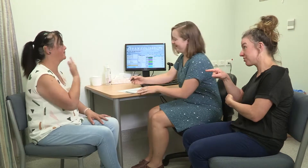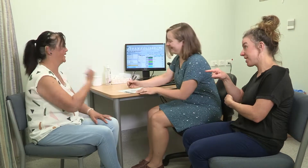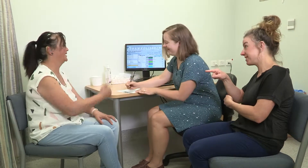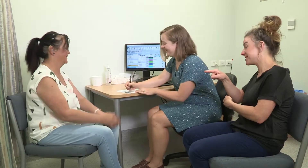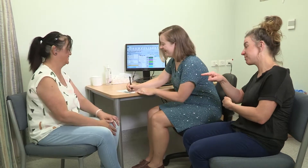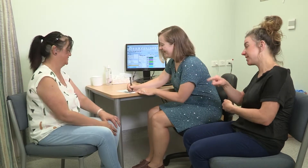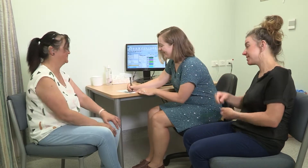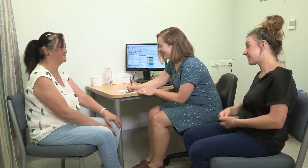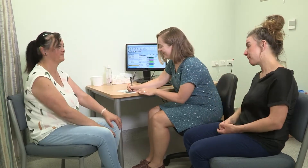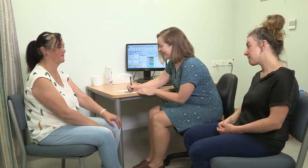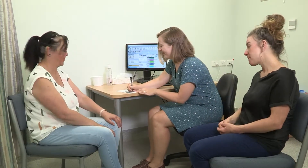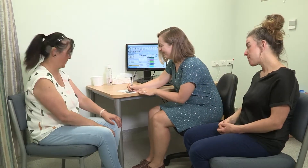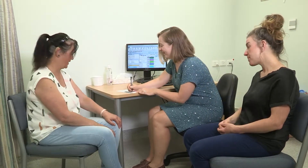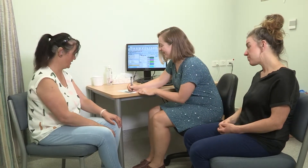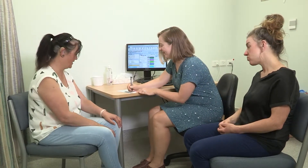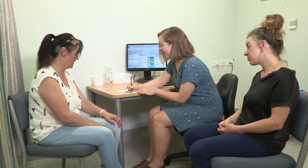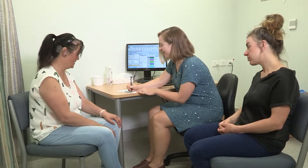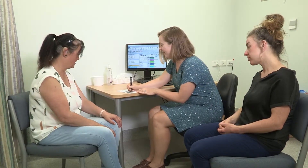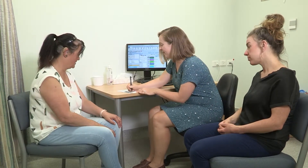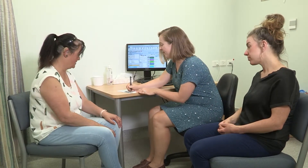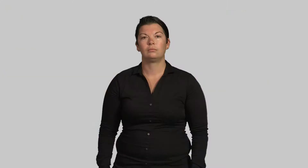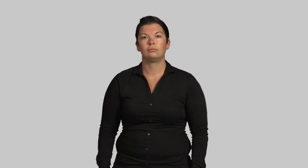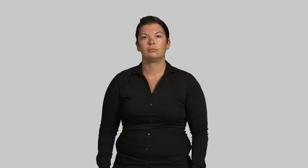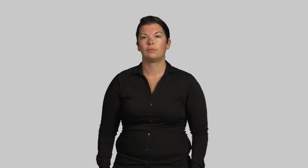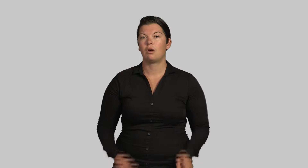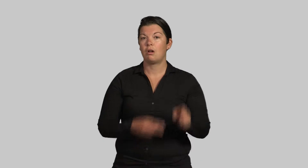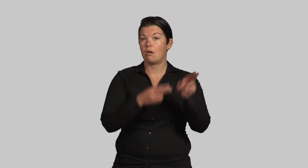That'd be great. Yes, please.